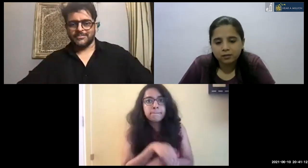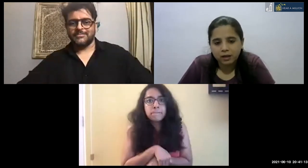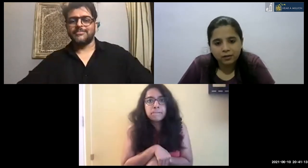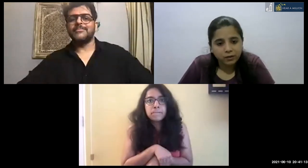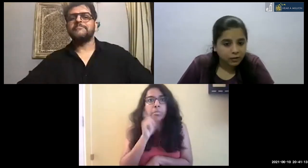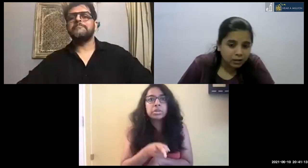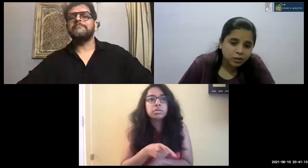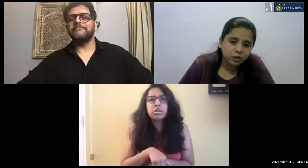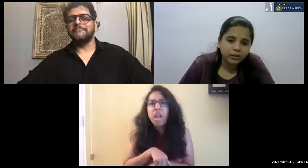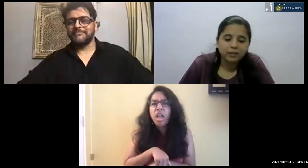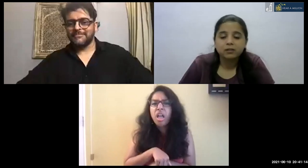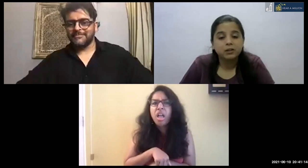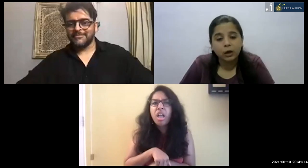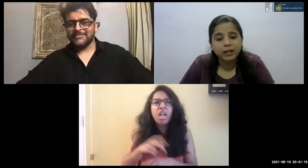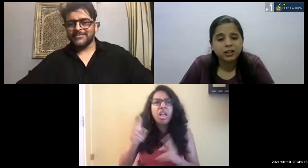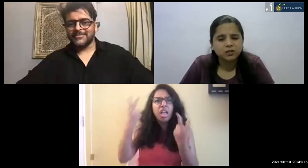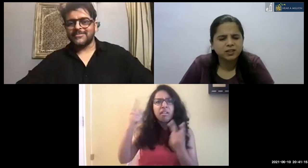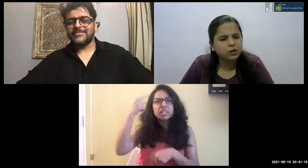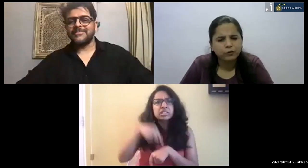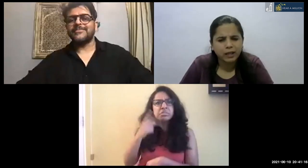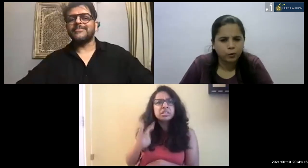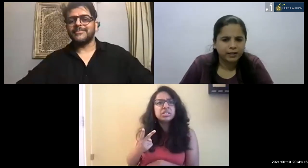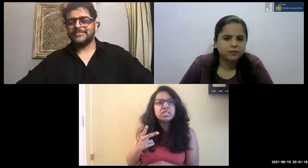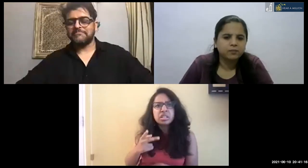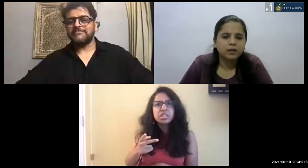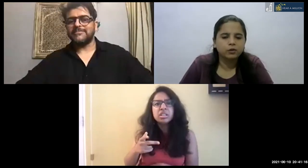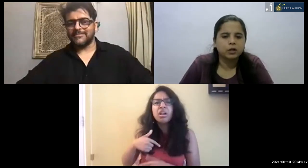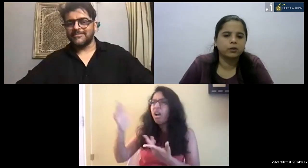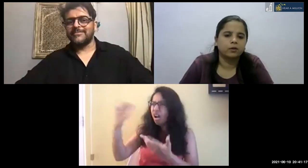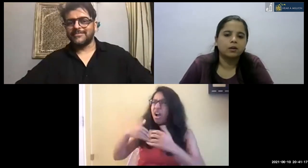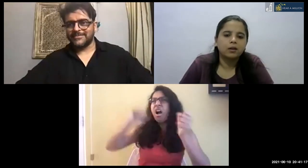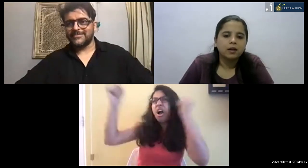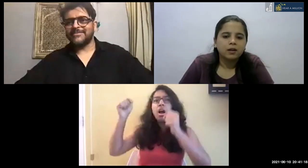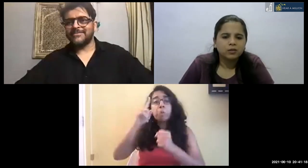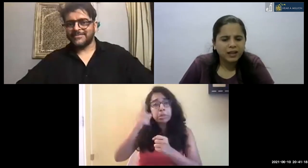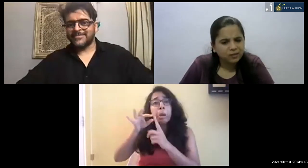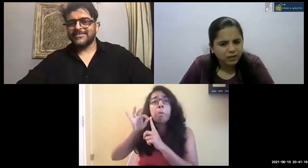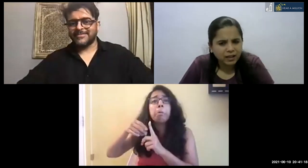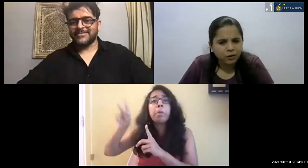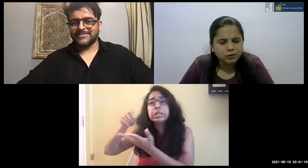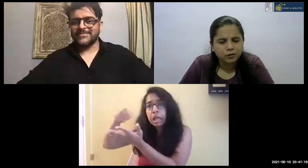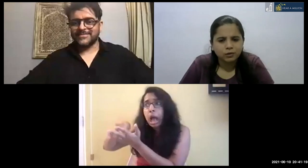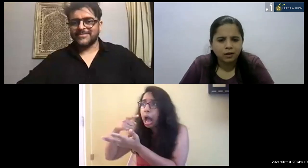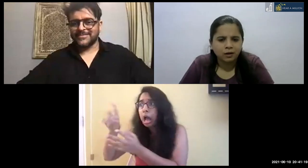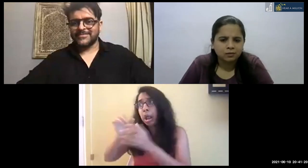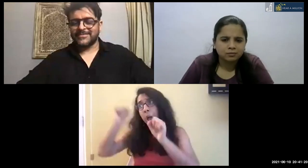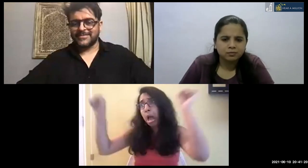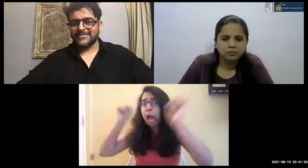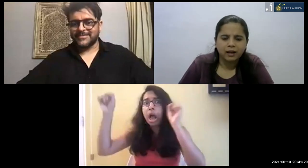and all, and if girls were shouting, teacher was saying you have to keep quiet, don't shout it out. So we can